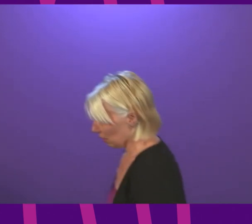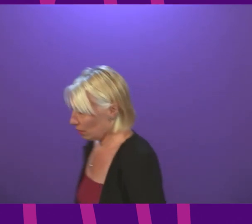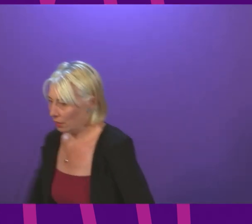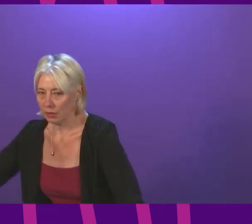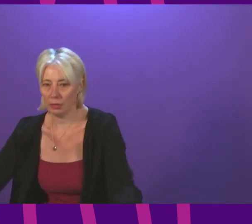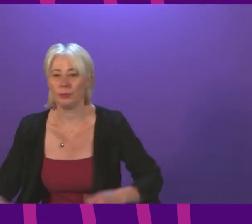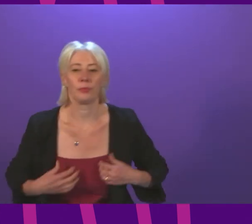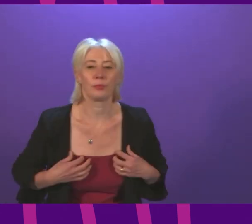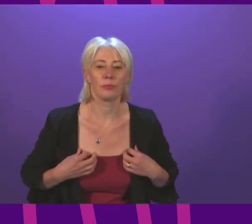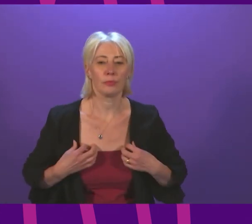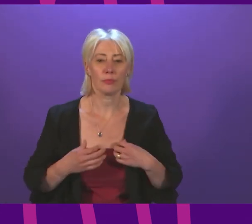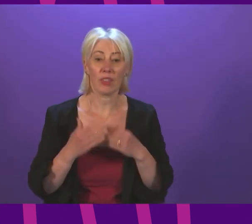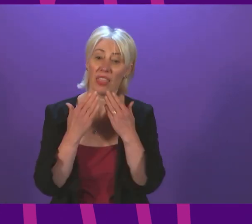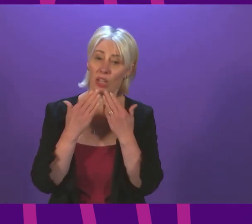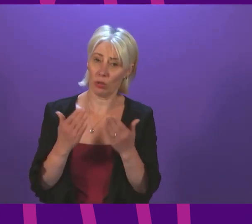Thank you.